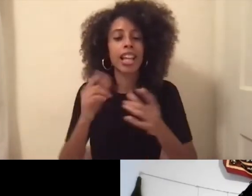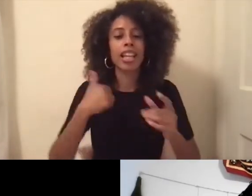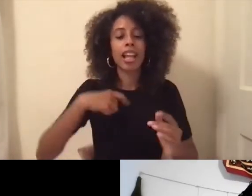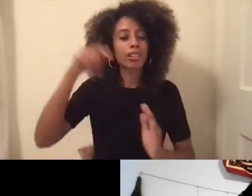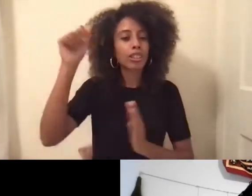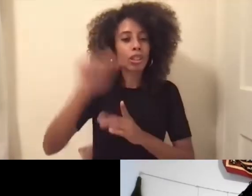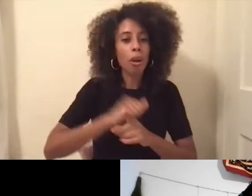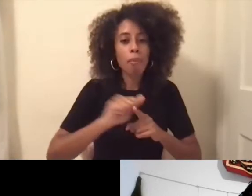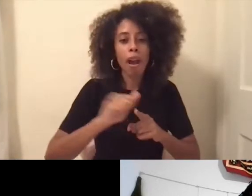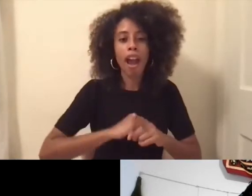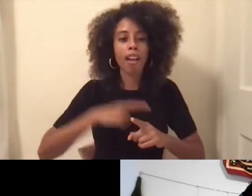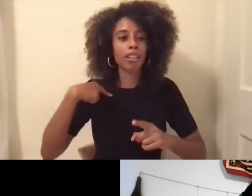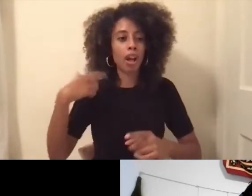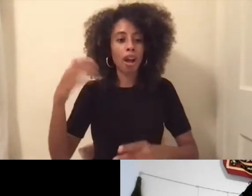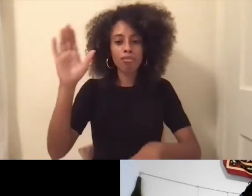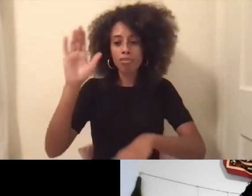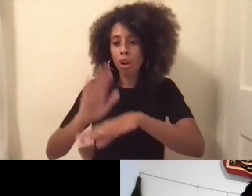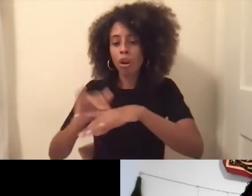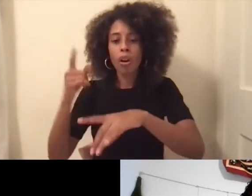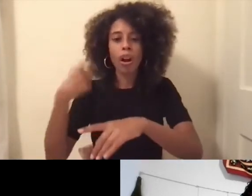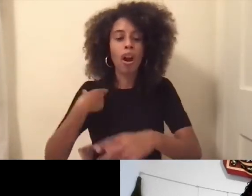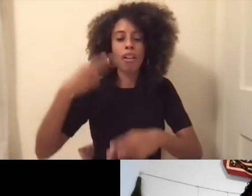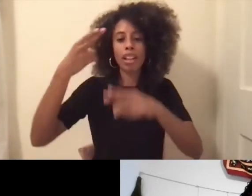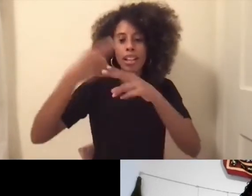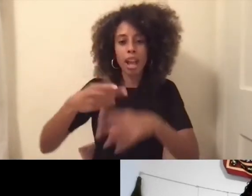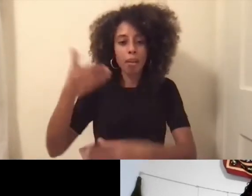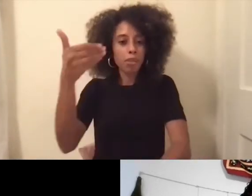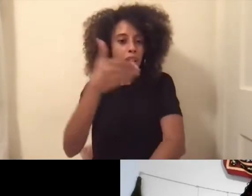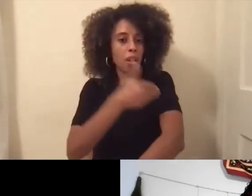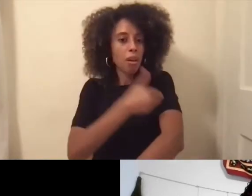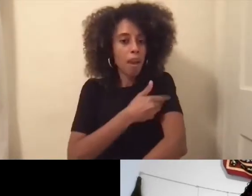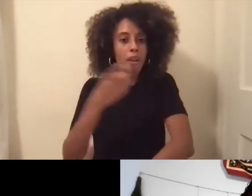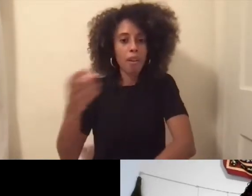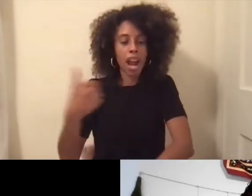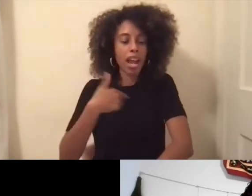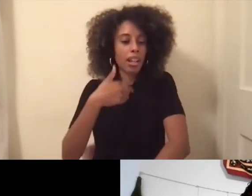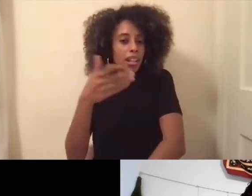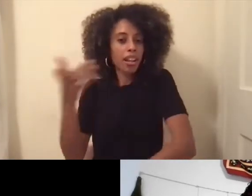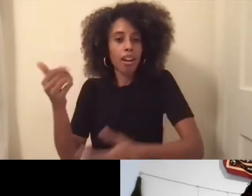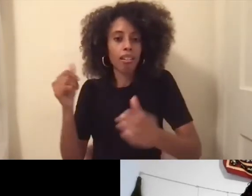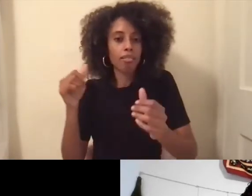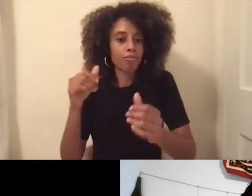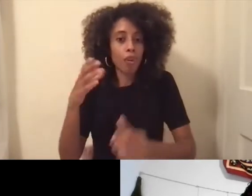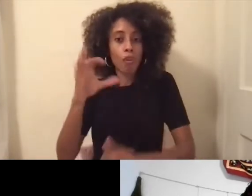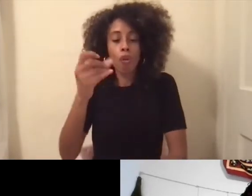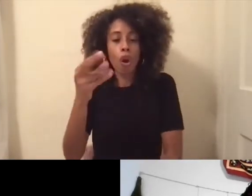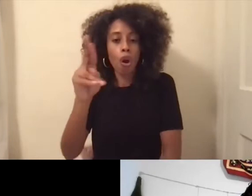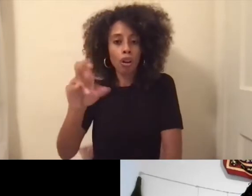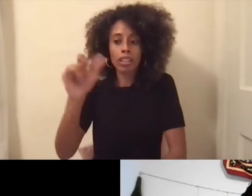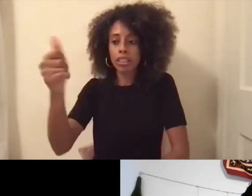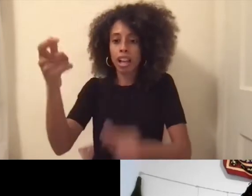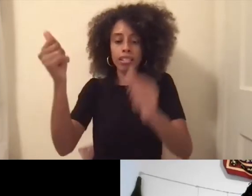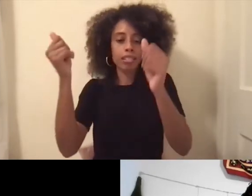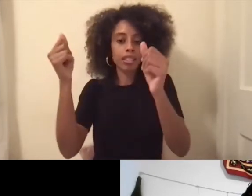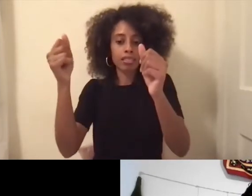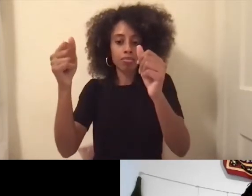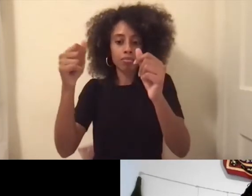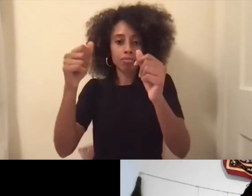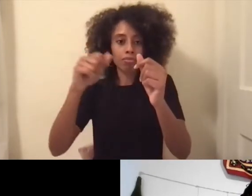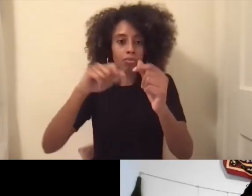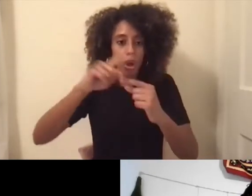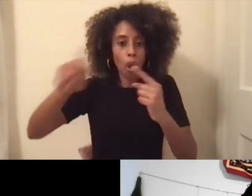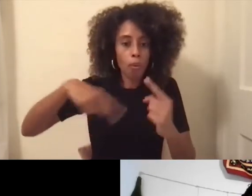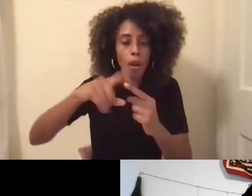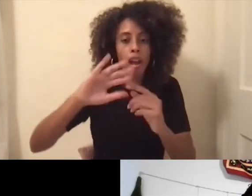names and the power and the effervescent force that is continual, that wraps around us, that is in fact